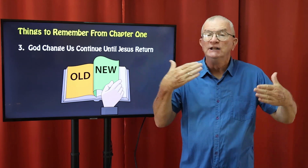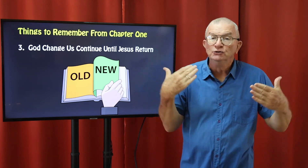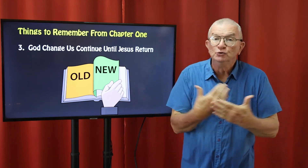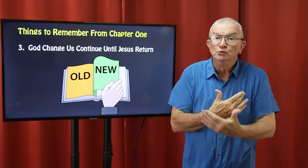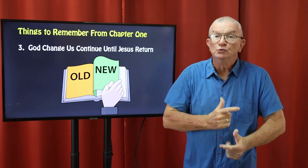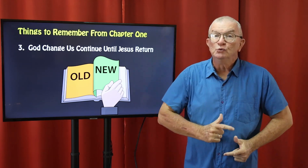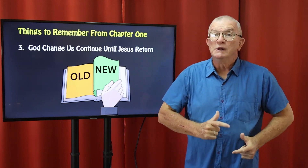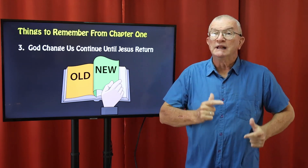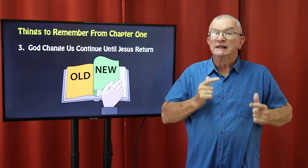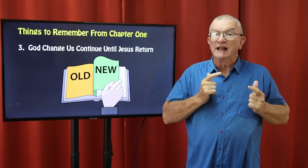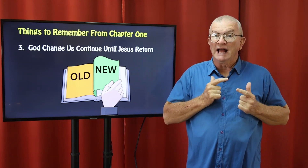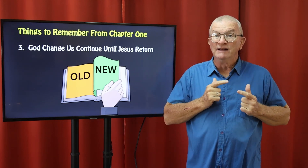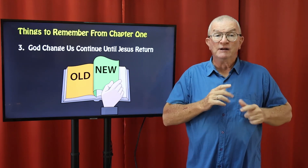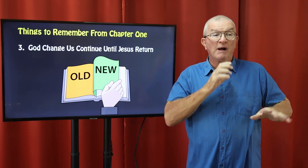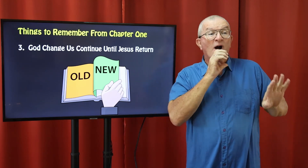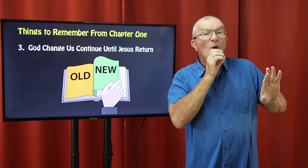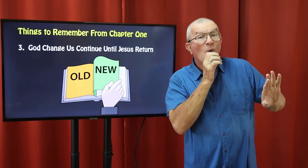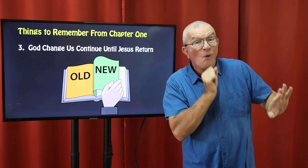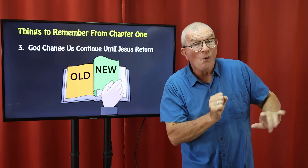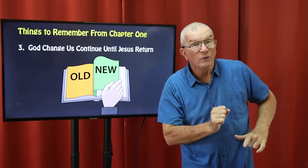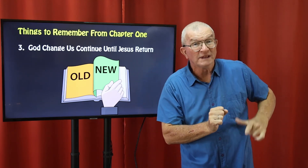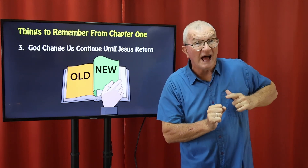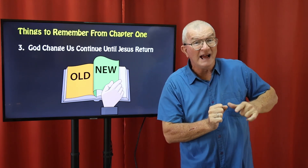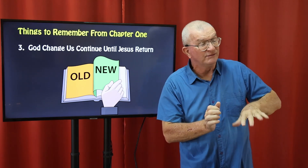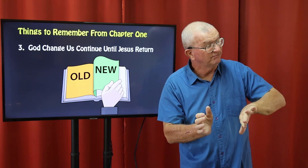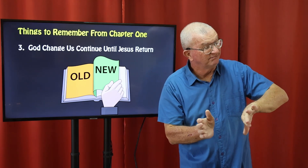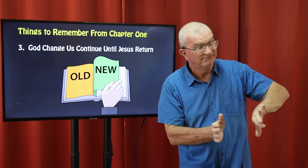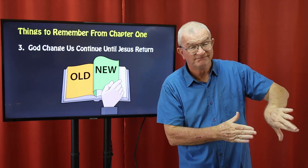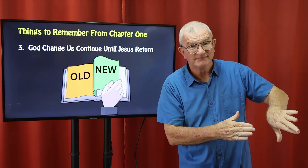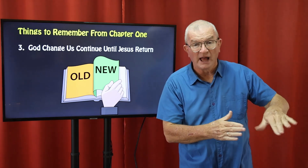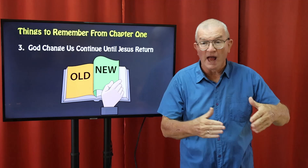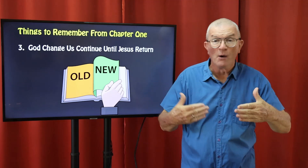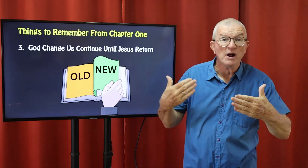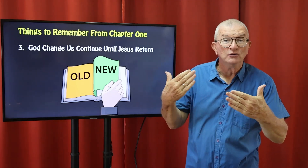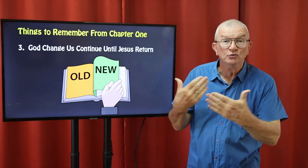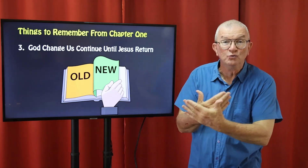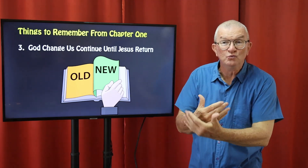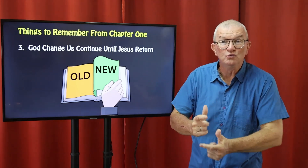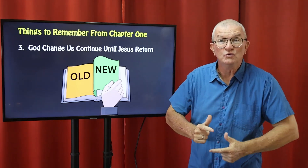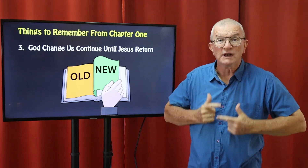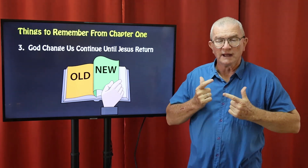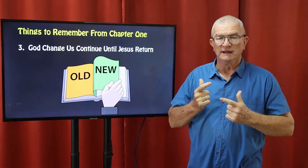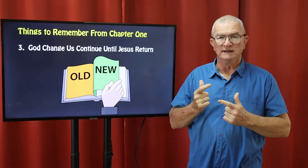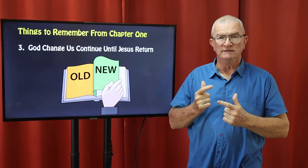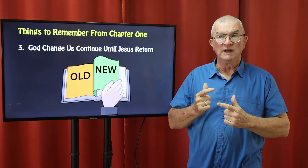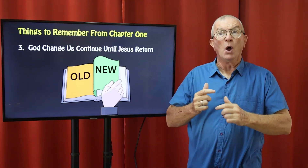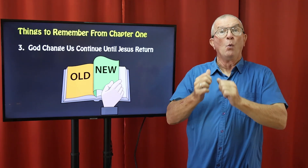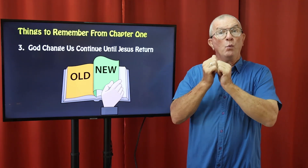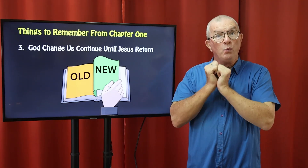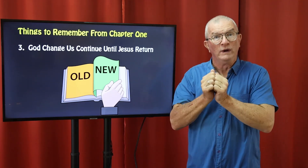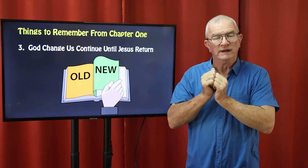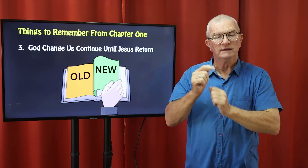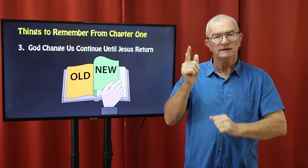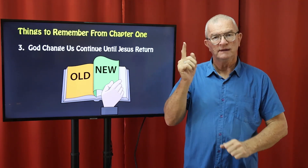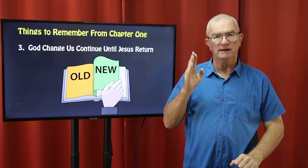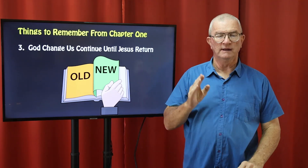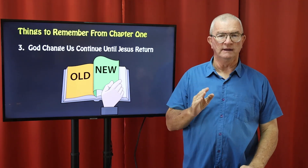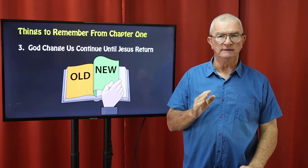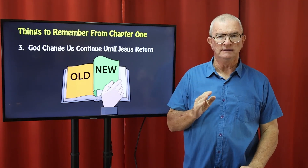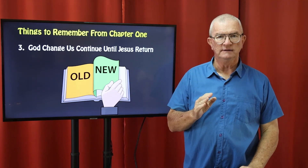He's giving us a new life. That old life we're putting away for the new life